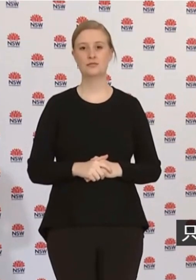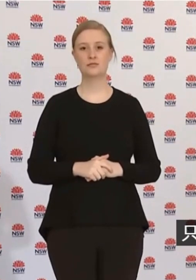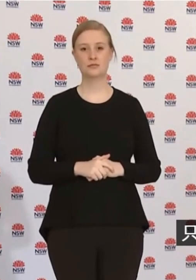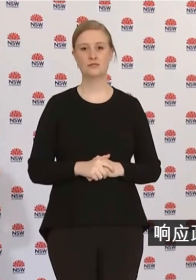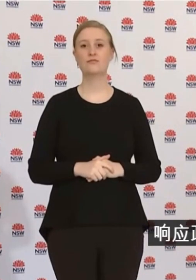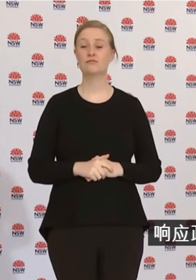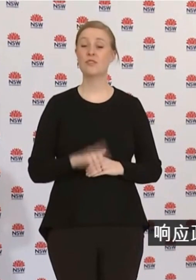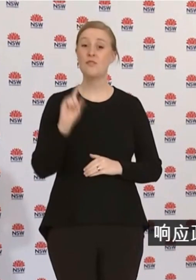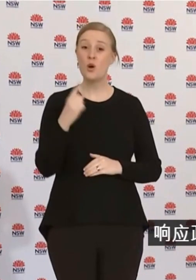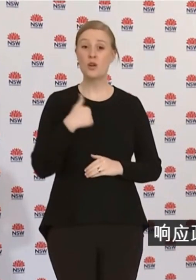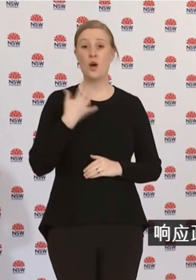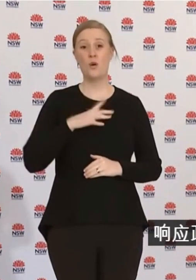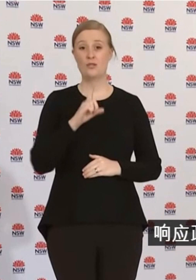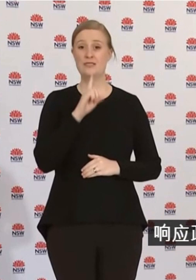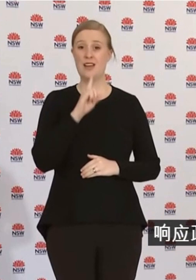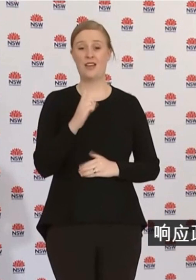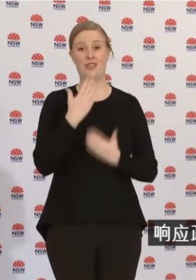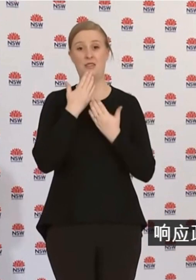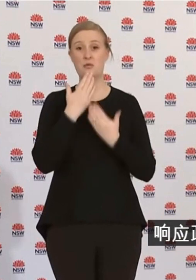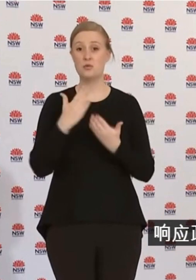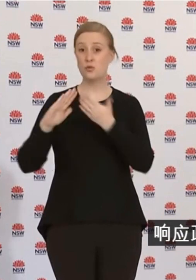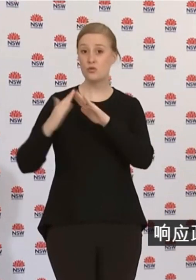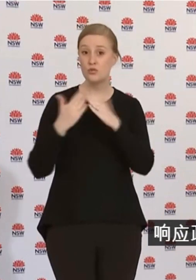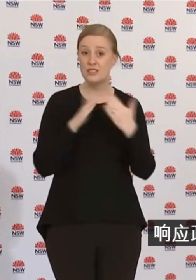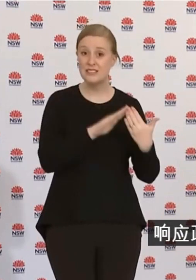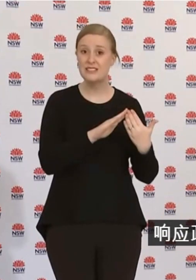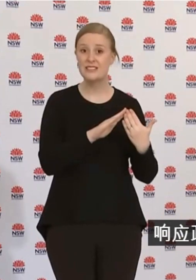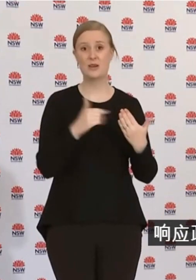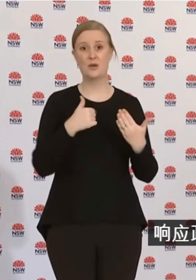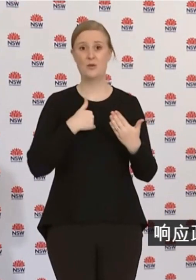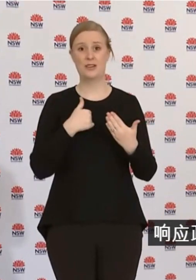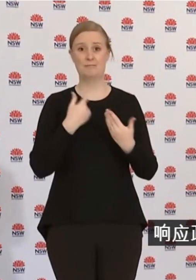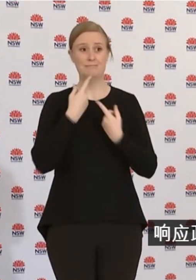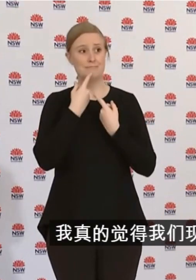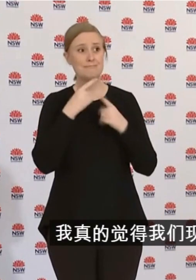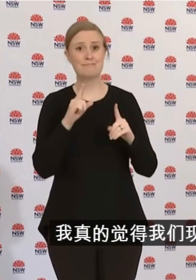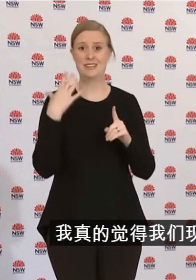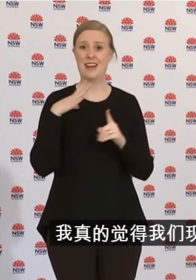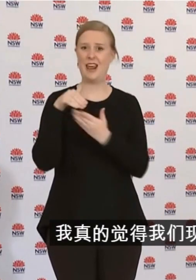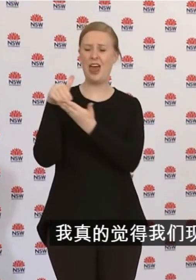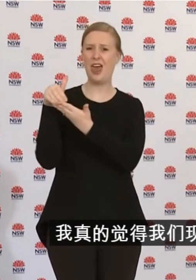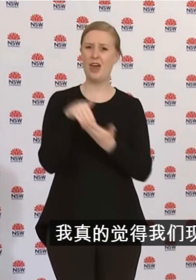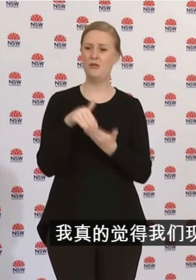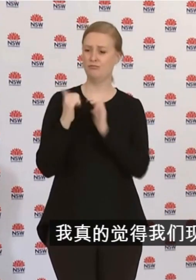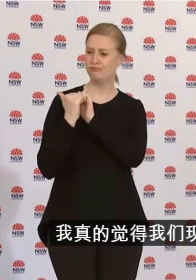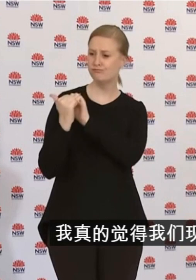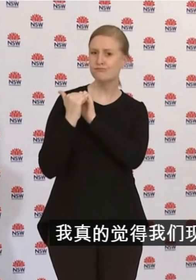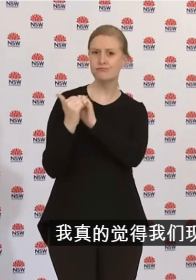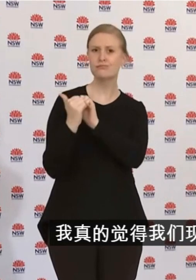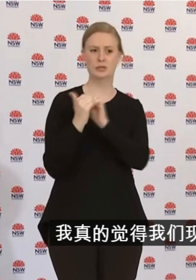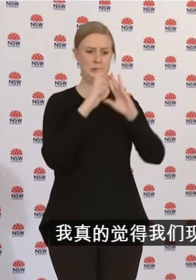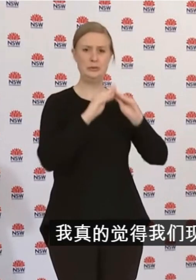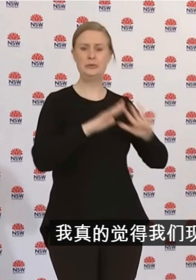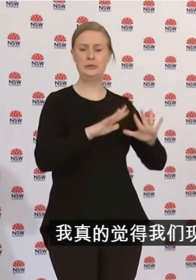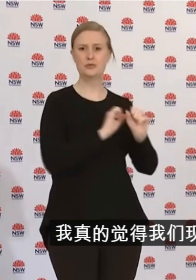the community has responded to the government's request for help. I really find it amazing that